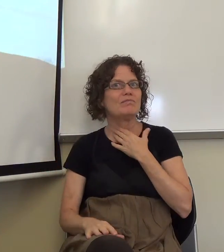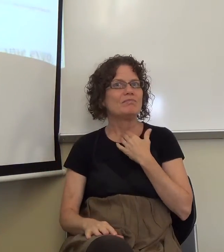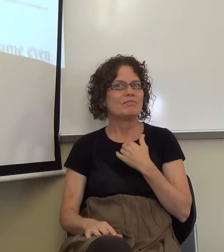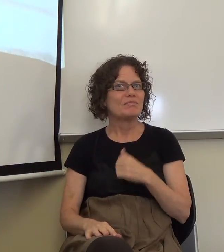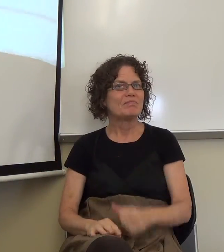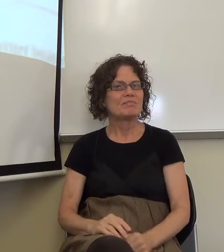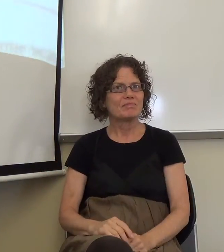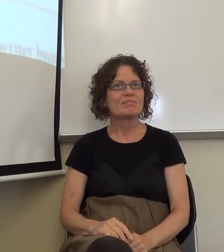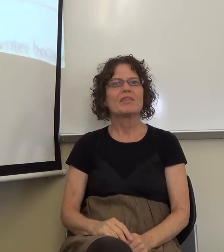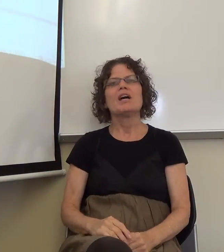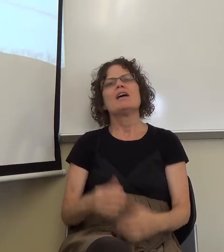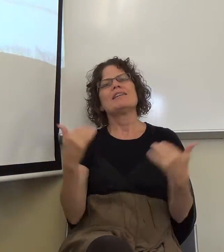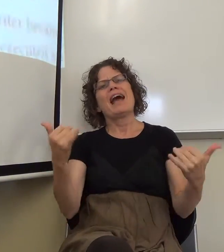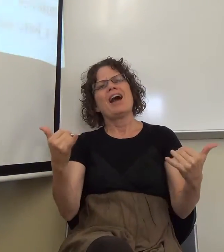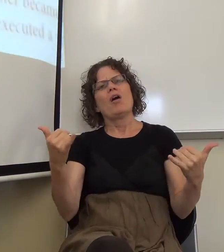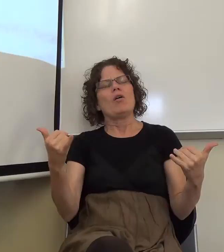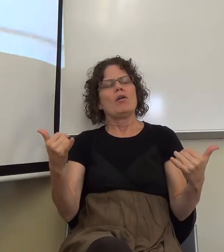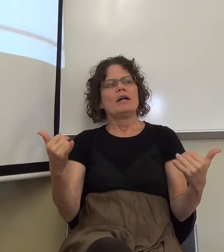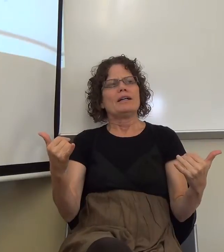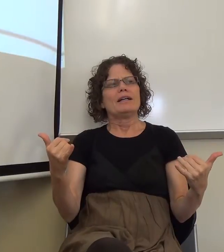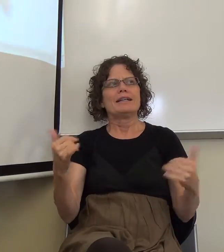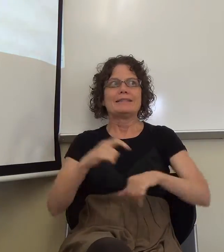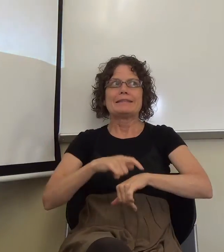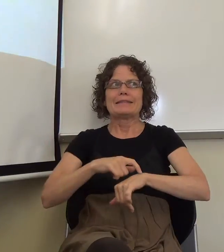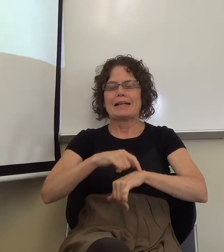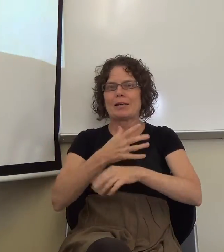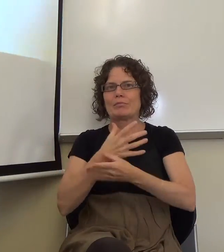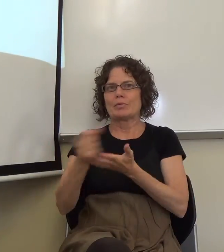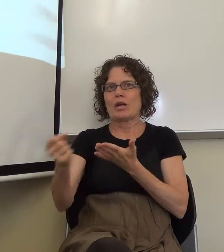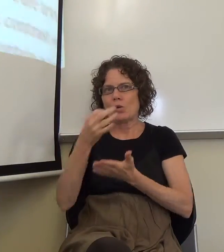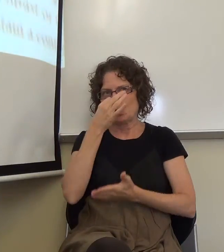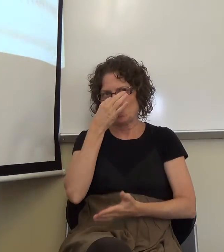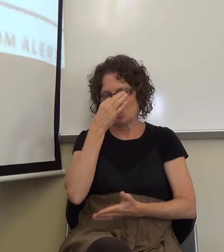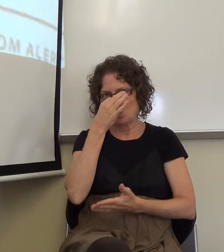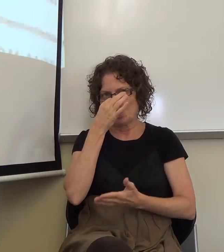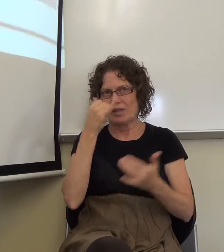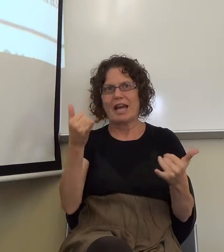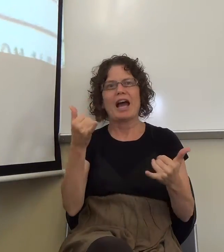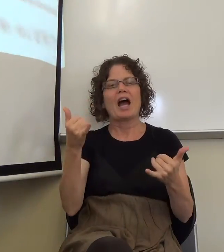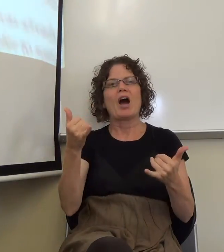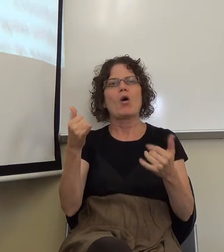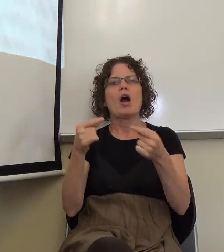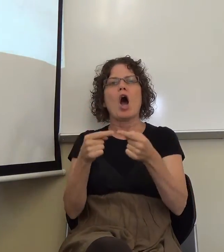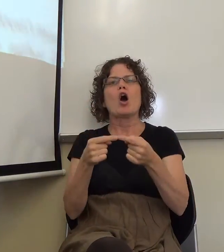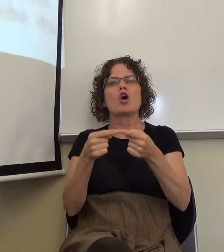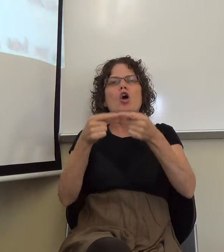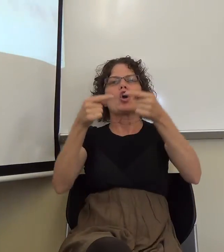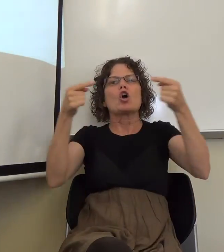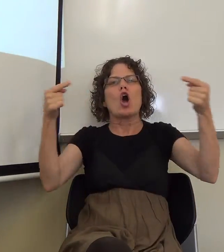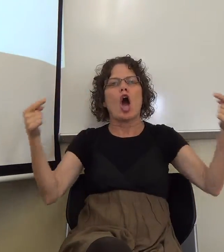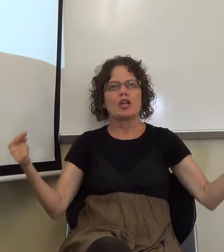let's go on, since we're gonna run out of time pretty soon, let's go on to the contrast clue. So I'm gonna skip the rest